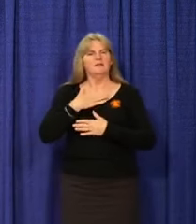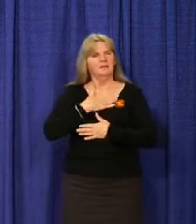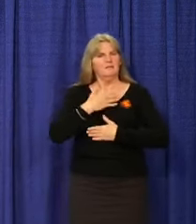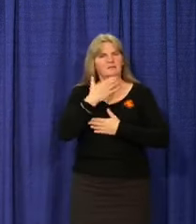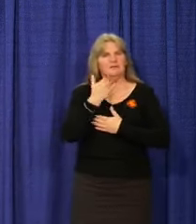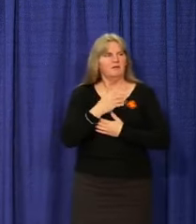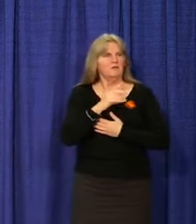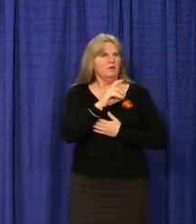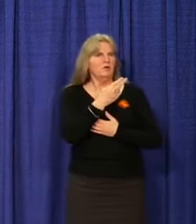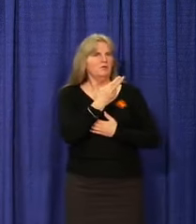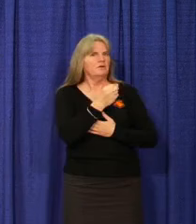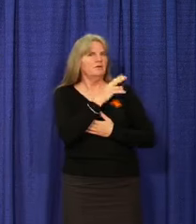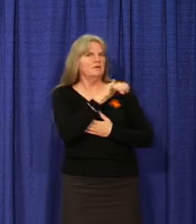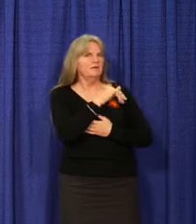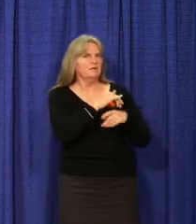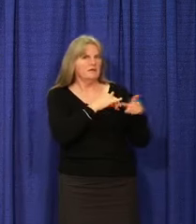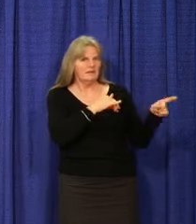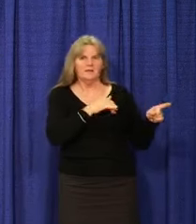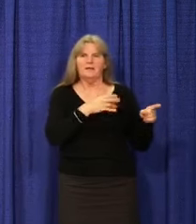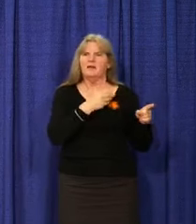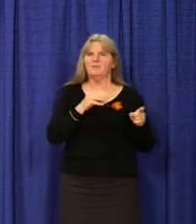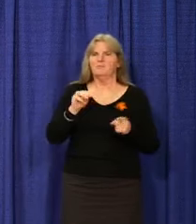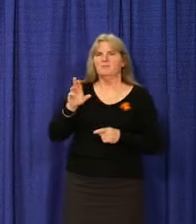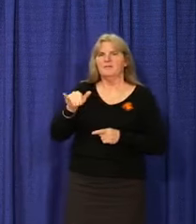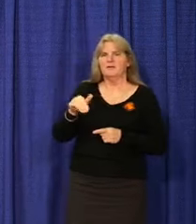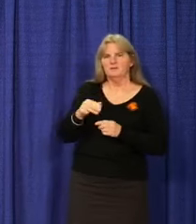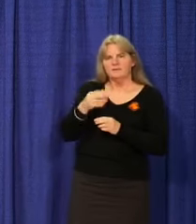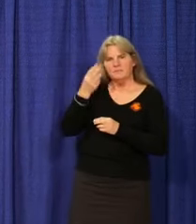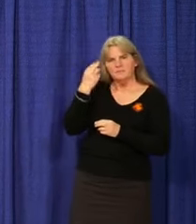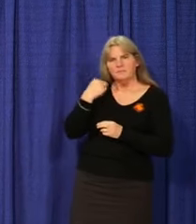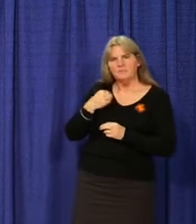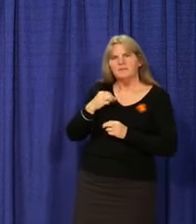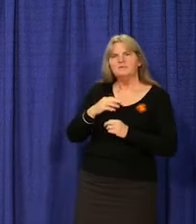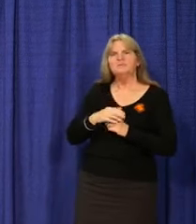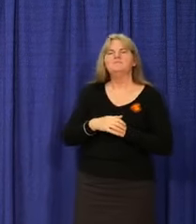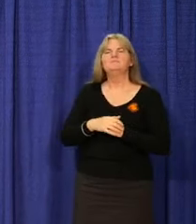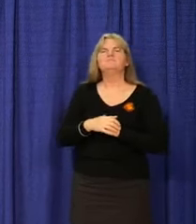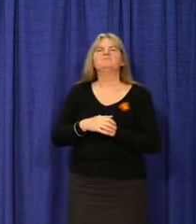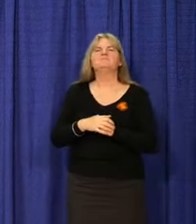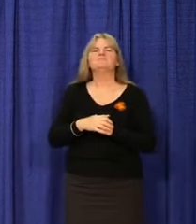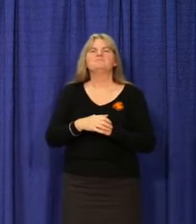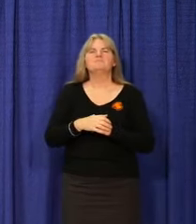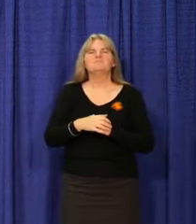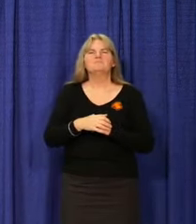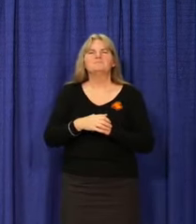here with Dr. Hanley and Mary Thiessen and Mem André